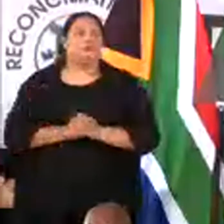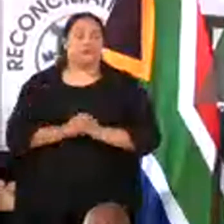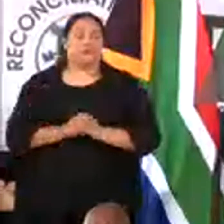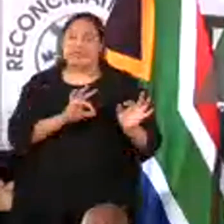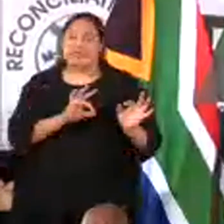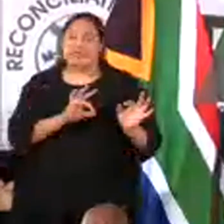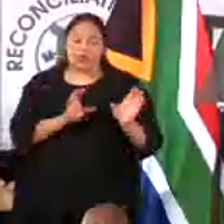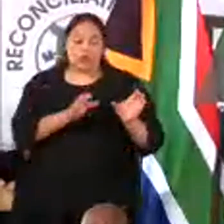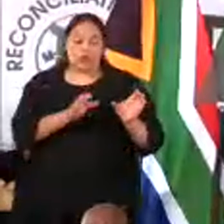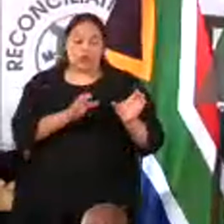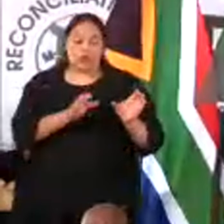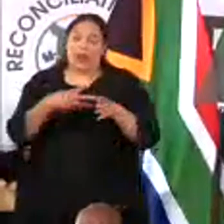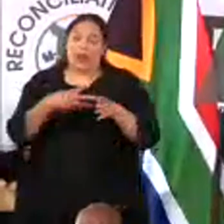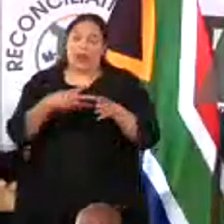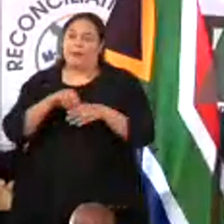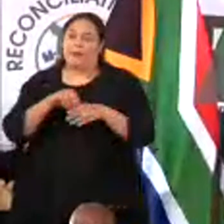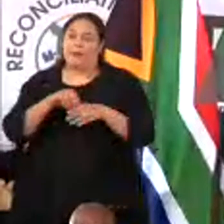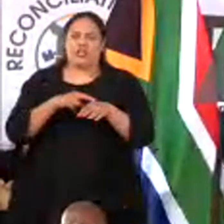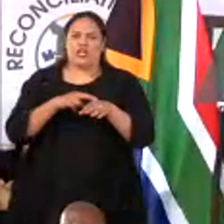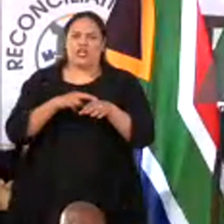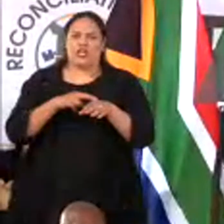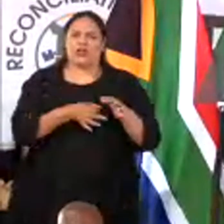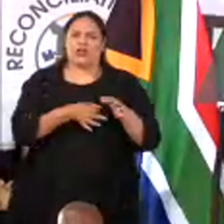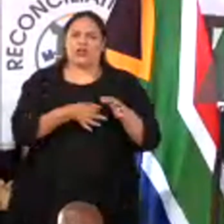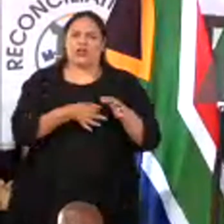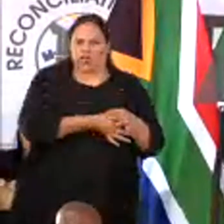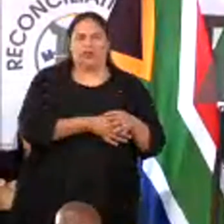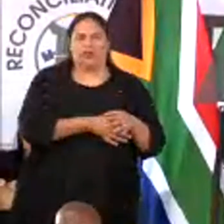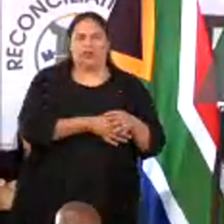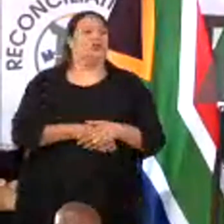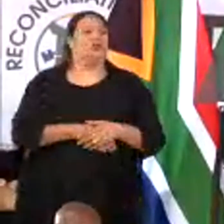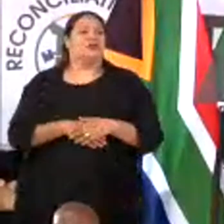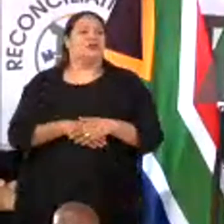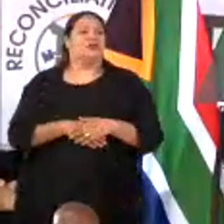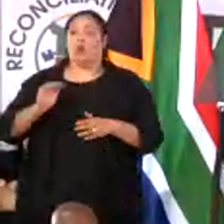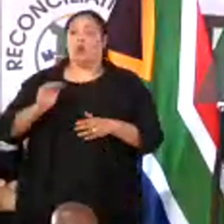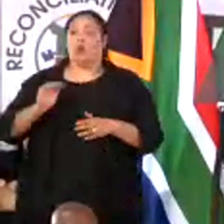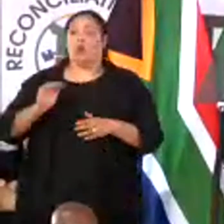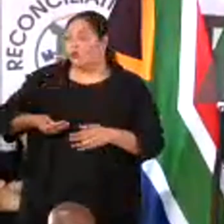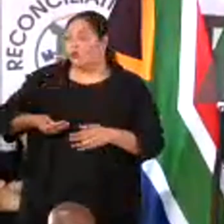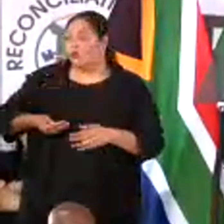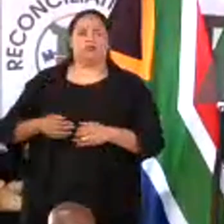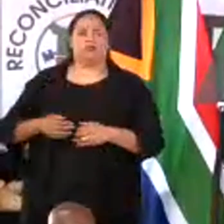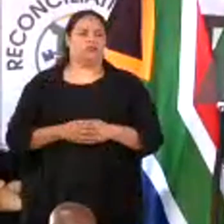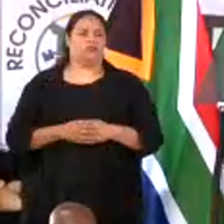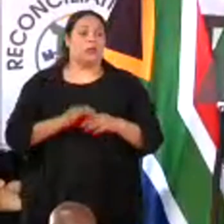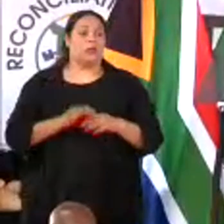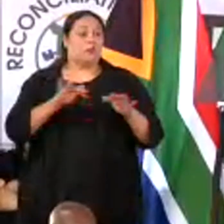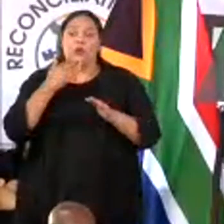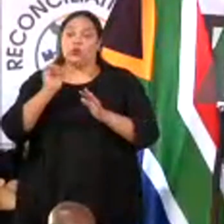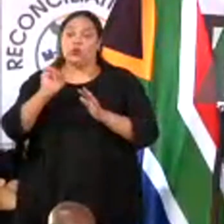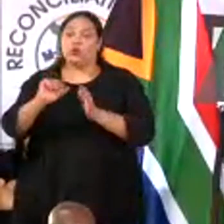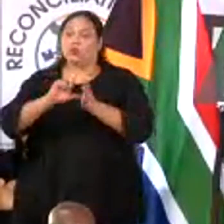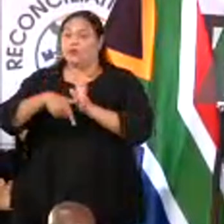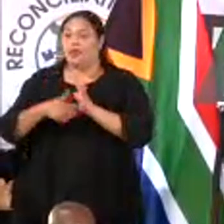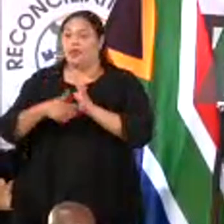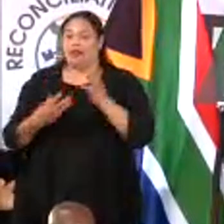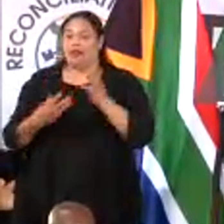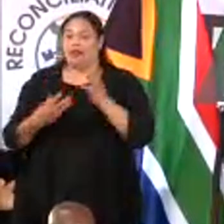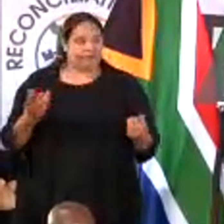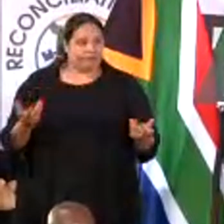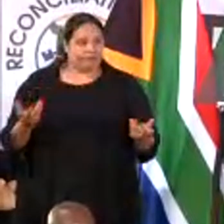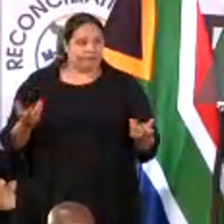These groups include racial minorities, women, people with